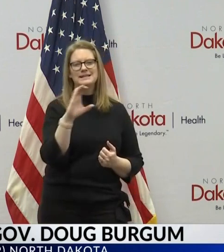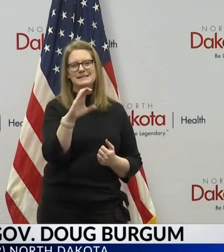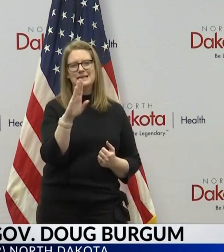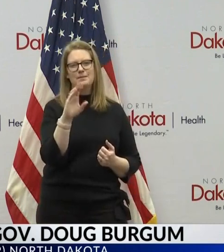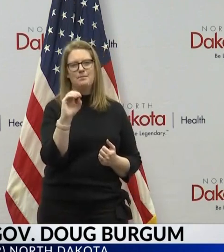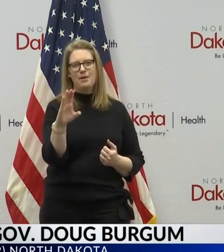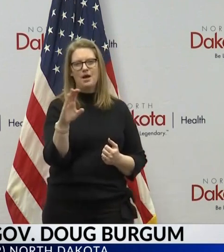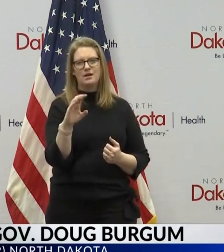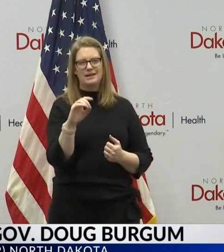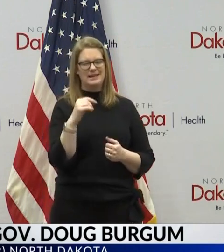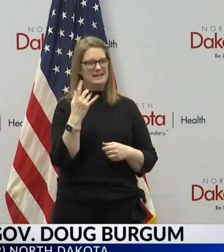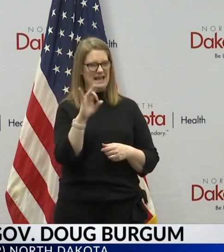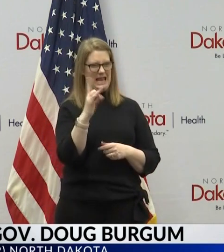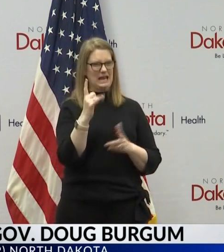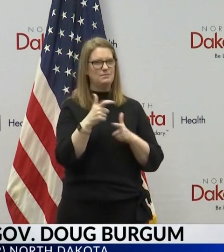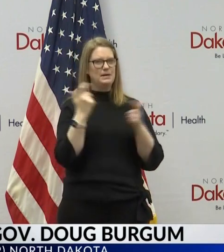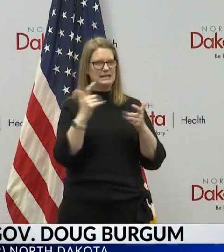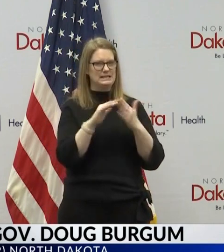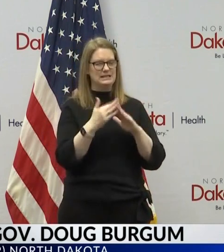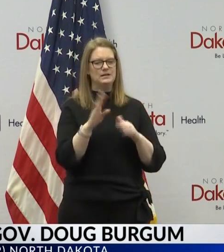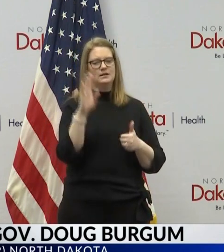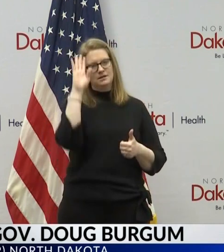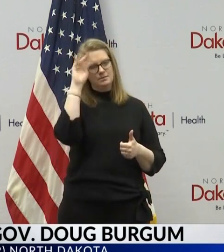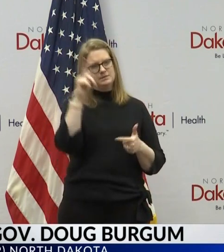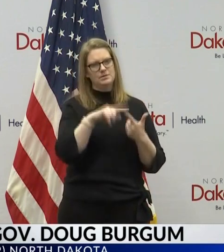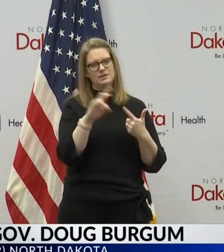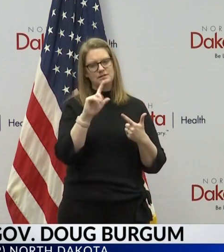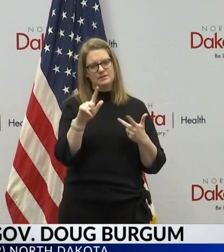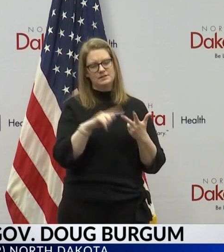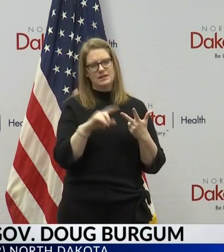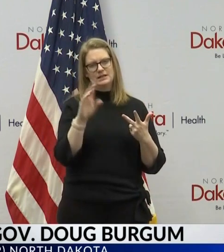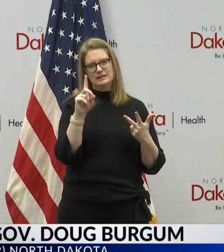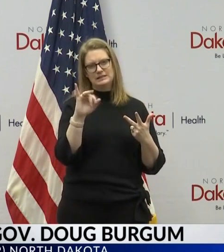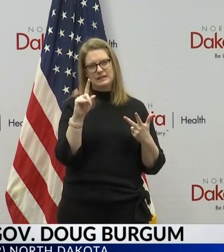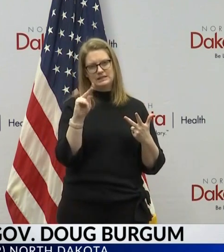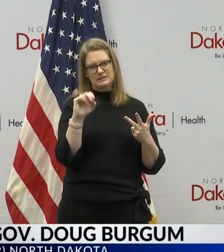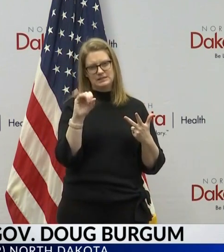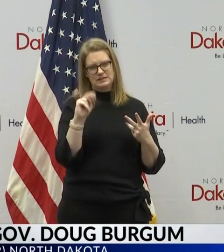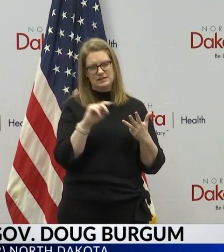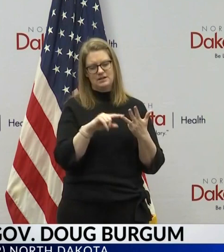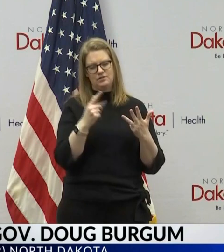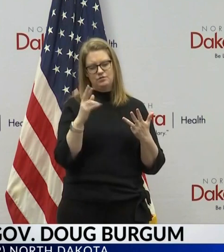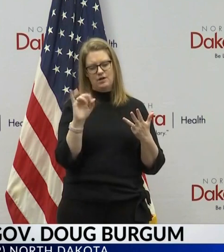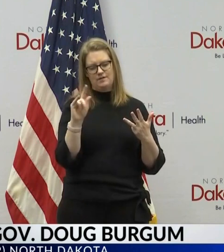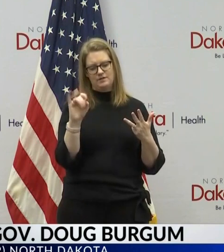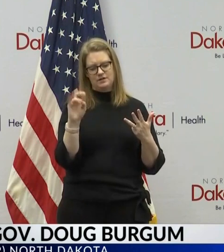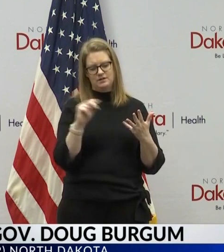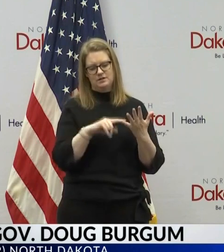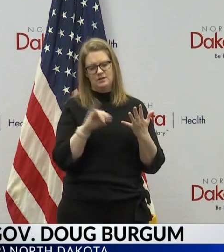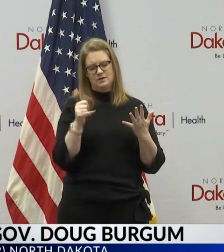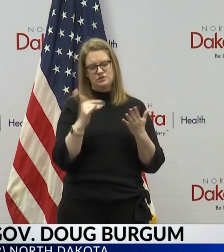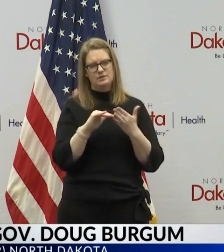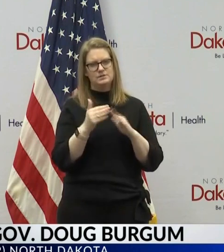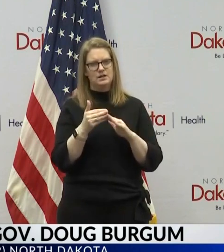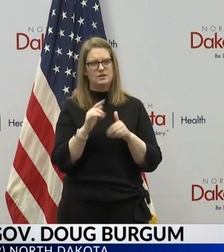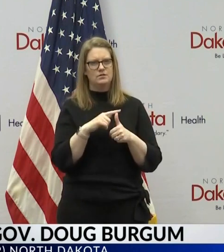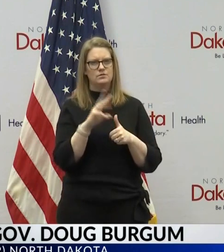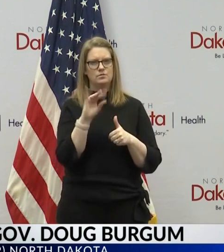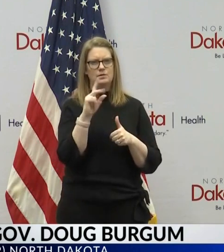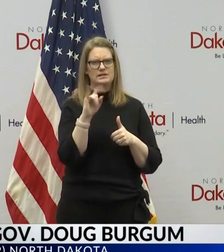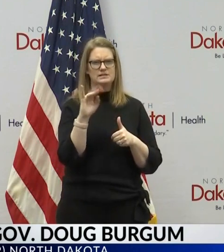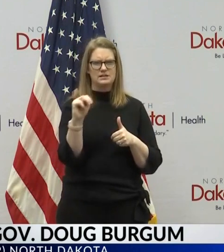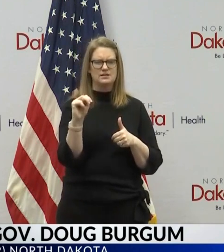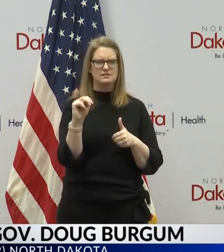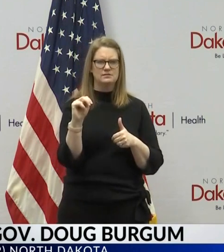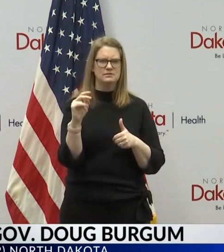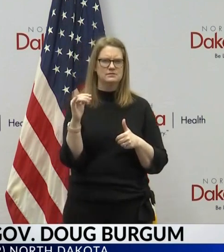CBOCs in our 8 largest cities, so Bismarck, Devils Lake, Dickinson, Grafton, Grand Forks, Jamestown, Minot, and Williston. I guess Grafton wouldn't make the top